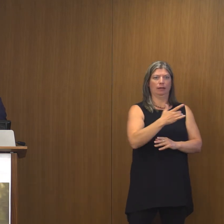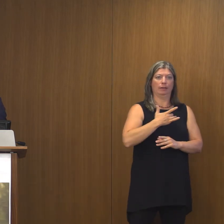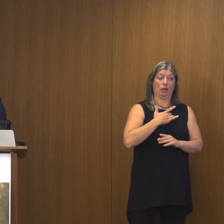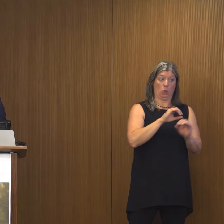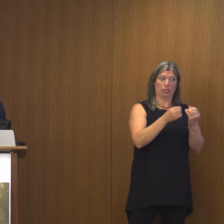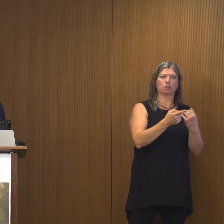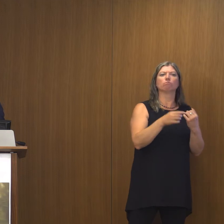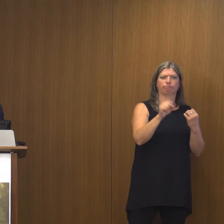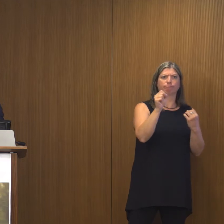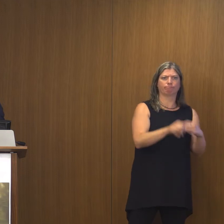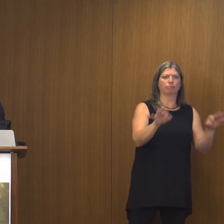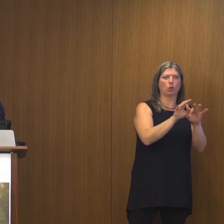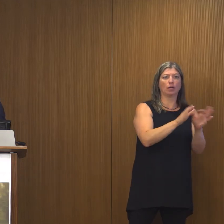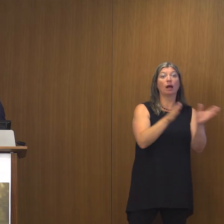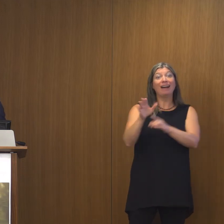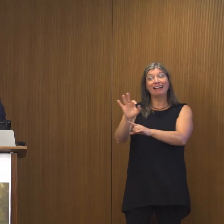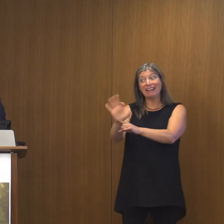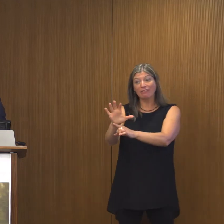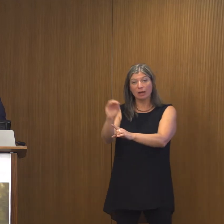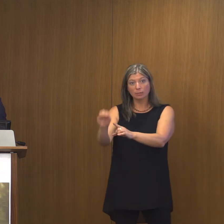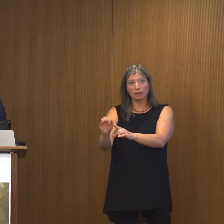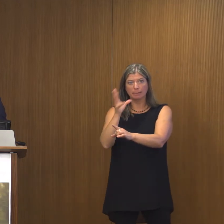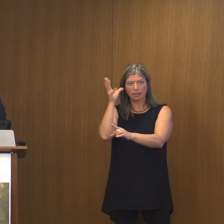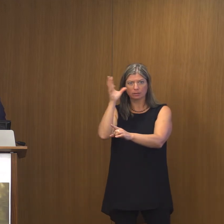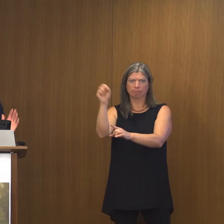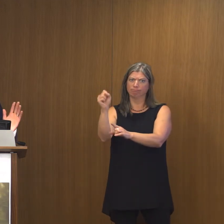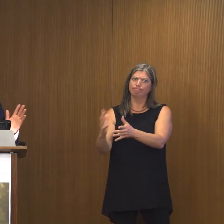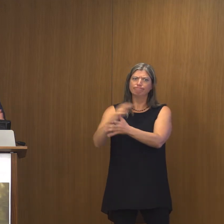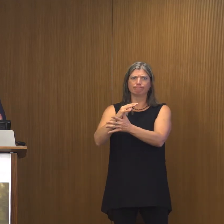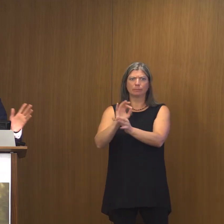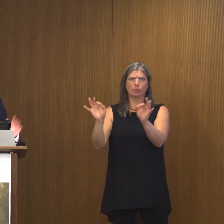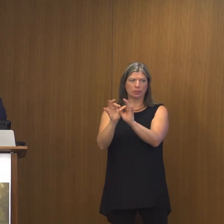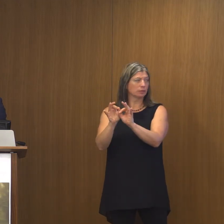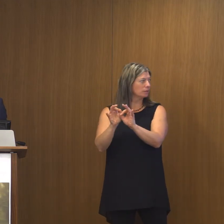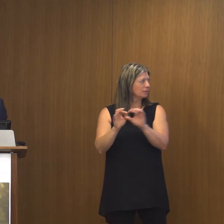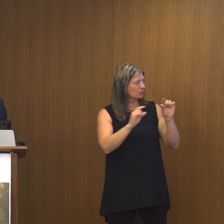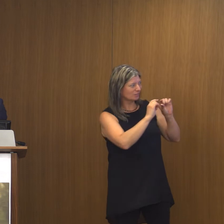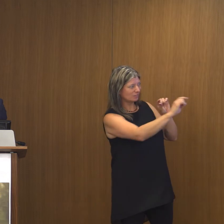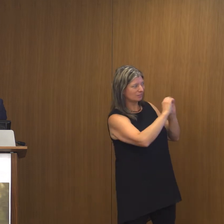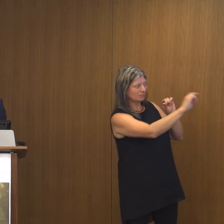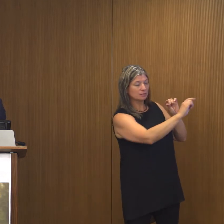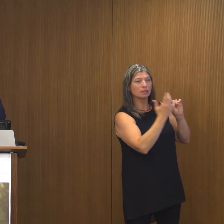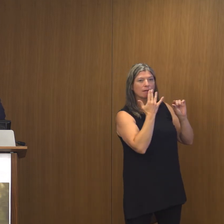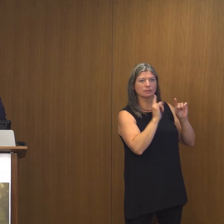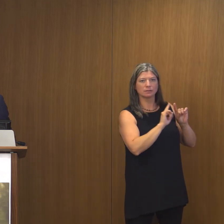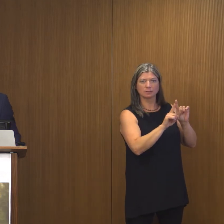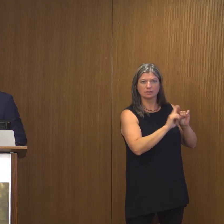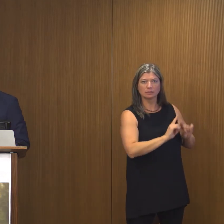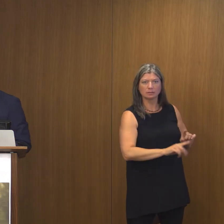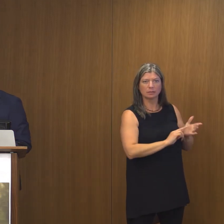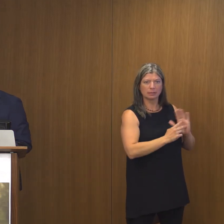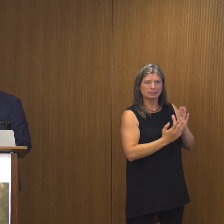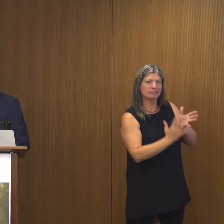And then 95% of parents saw that as important or very important. So that's what those bars are going to represent. The